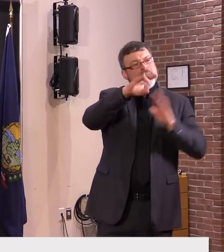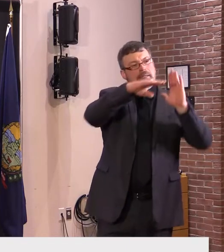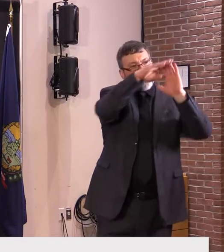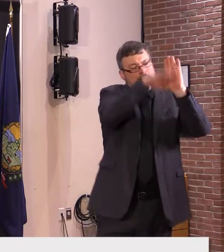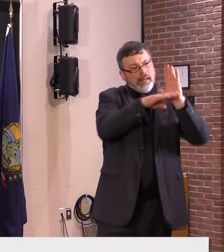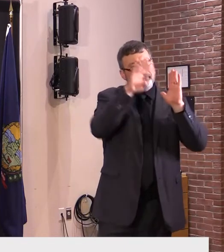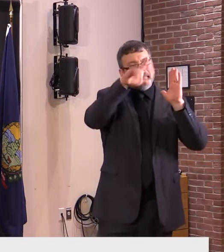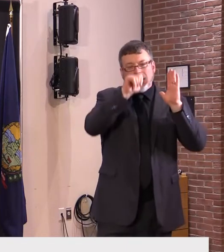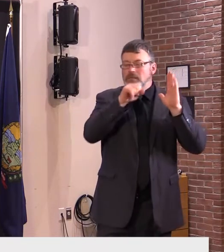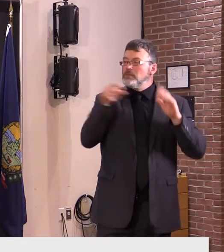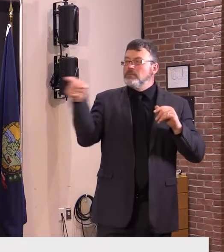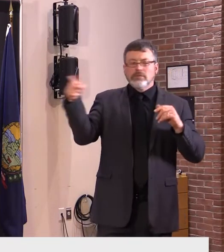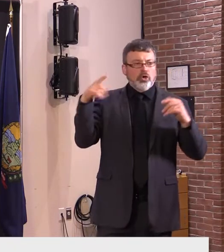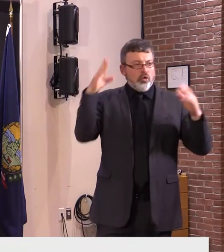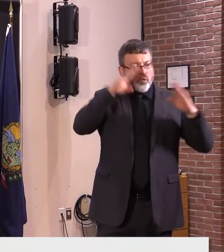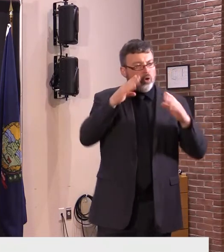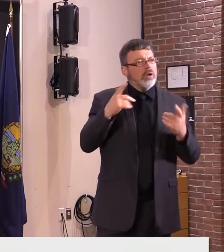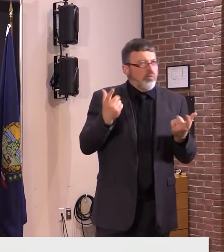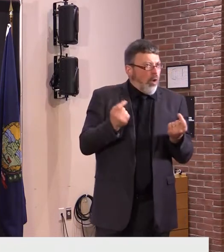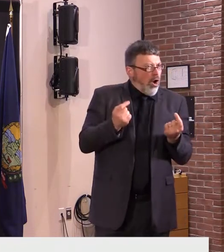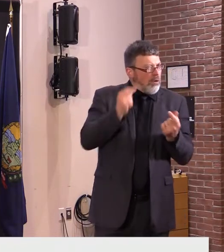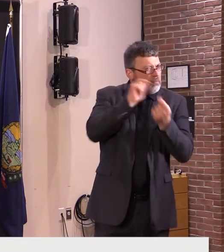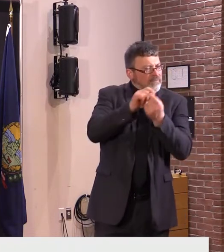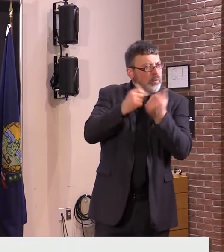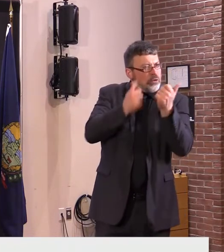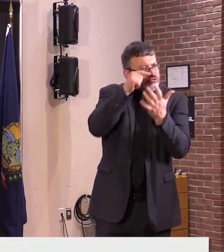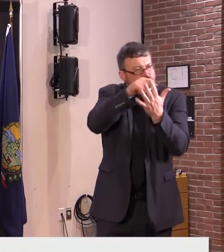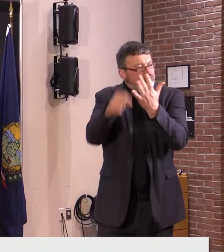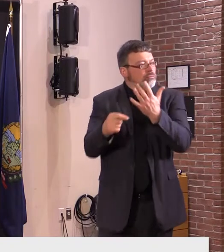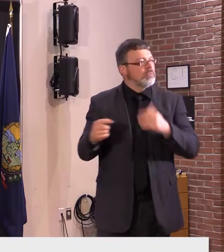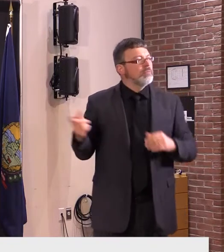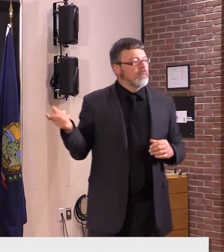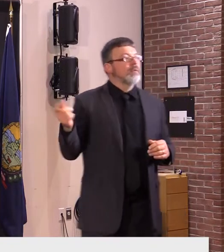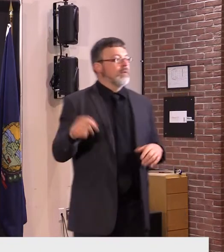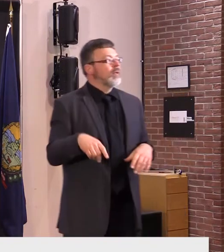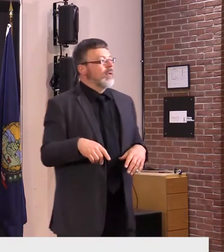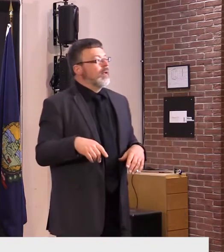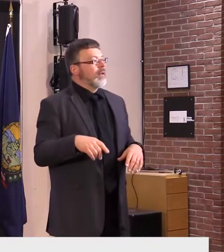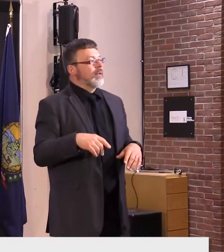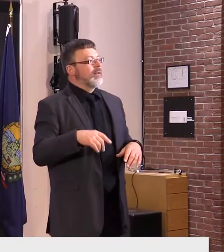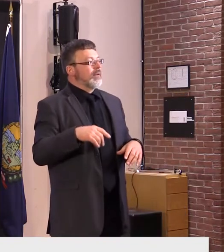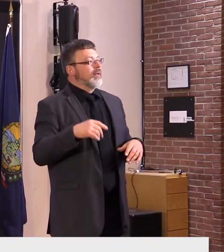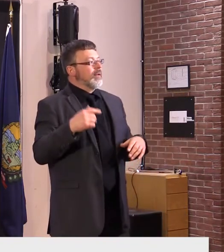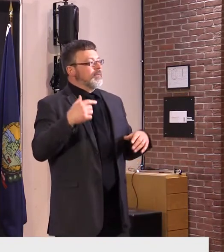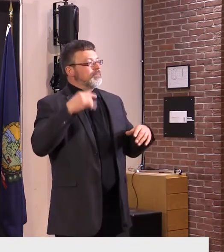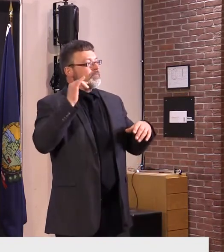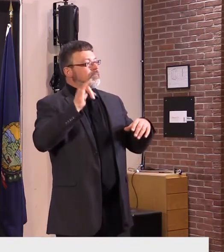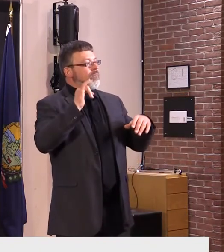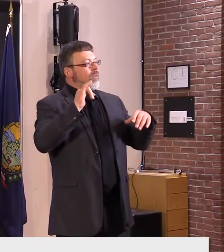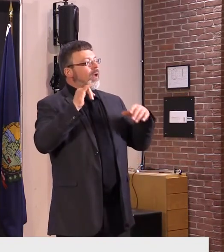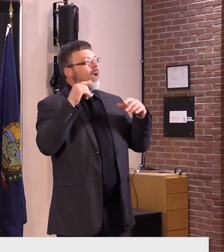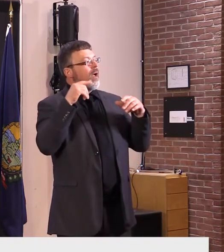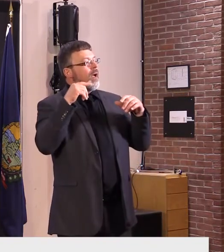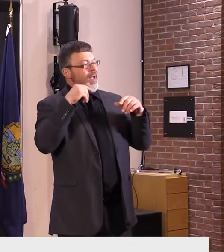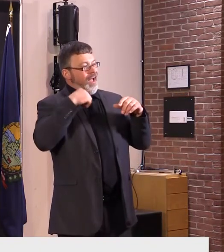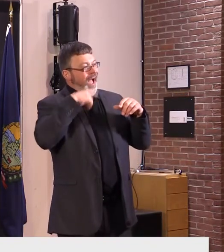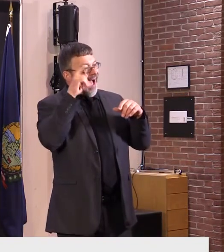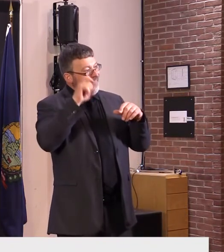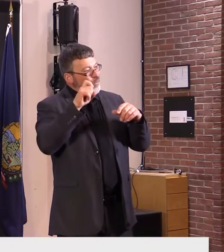pace, and you'll know about them fairly soon because we have to get through them once they get to